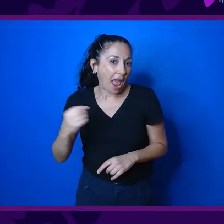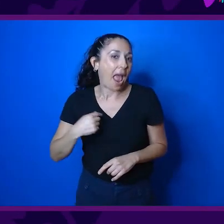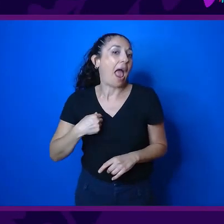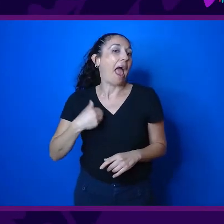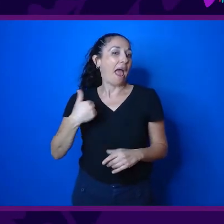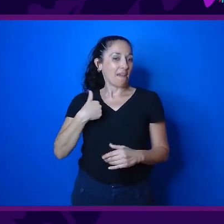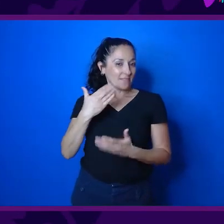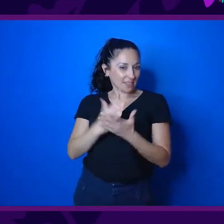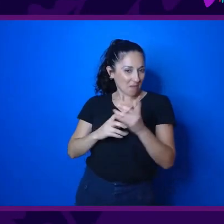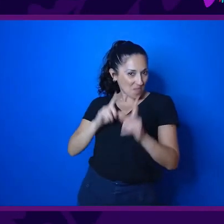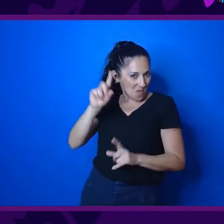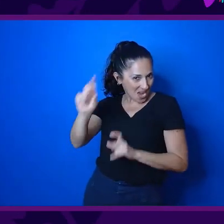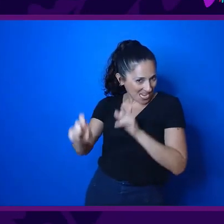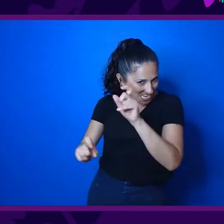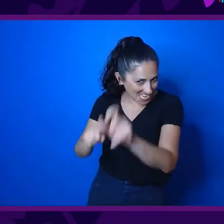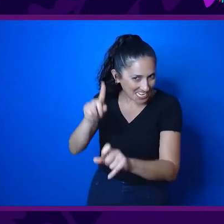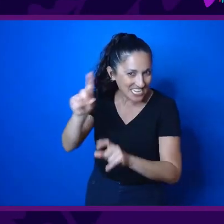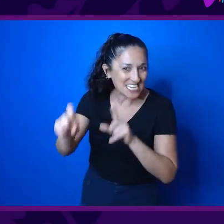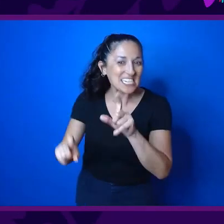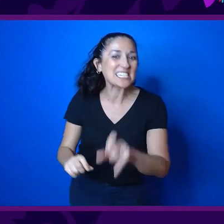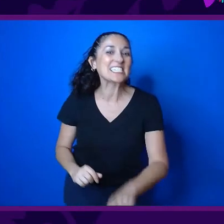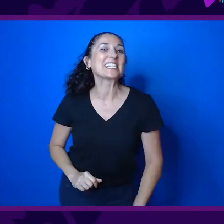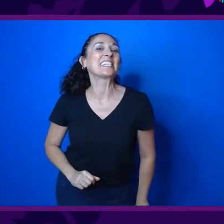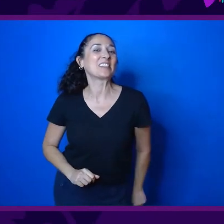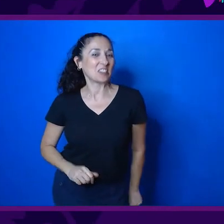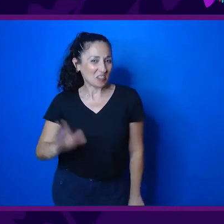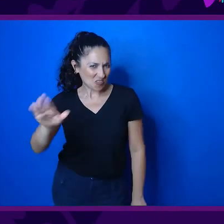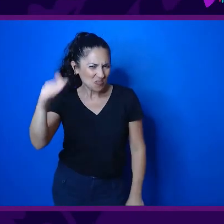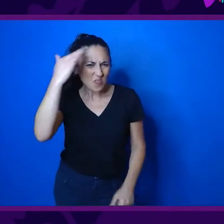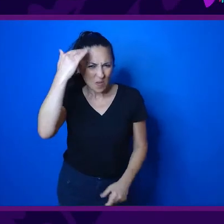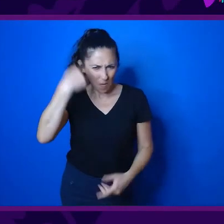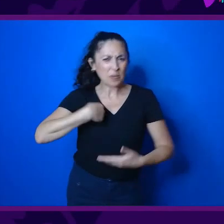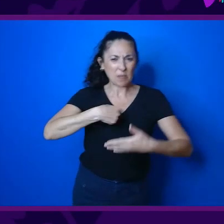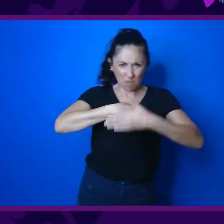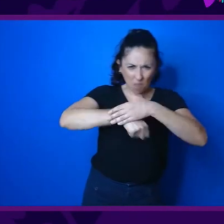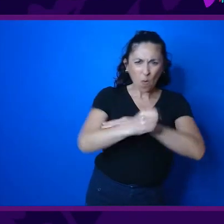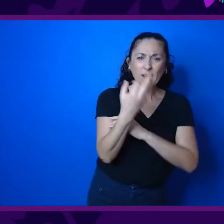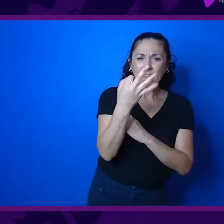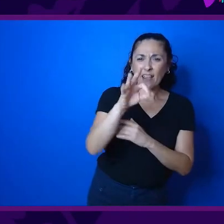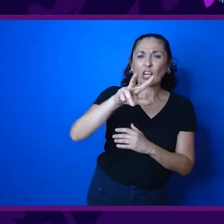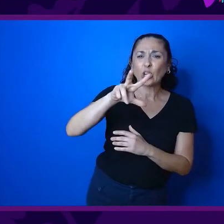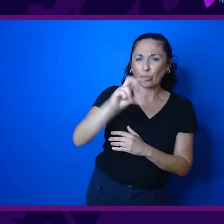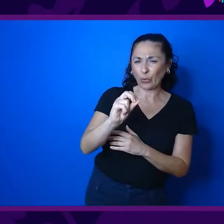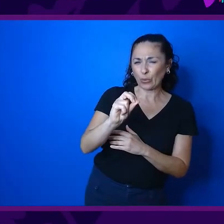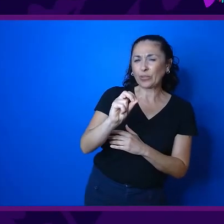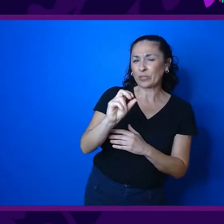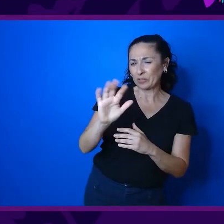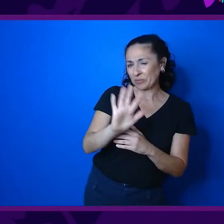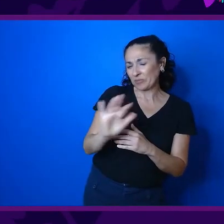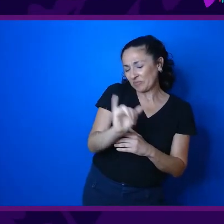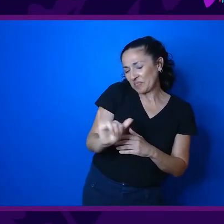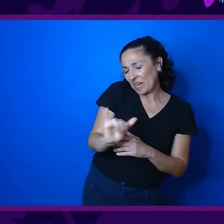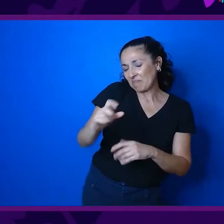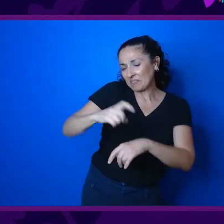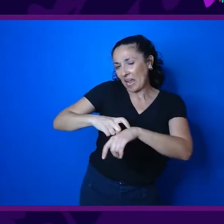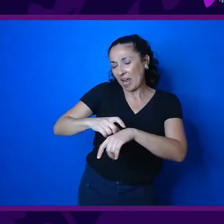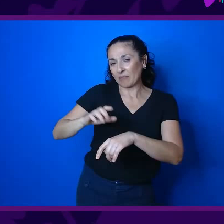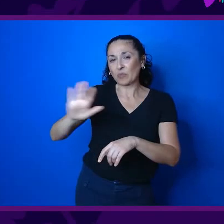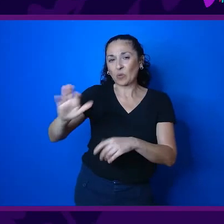questions. You know, I was born in 1930, so just about, when all of this was happening. So